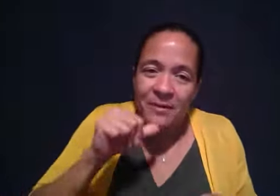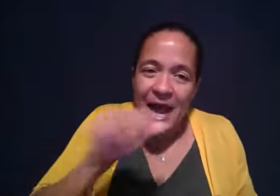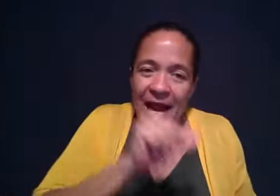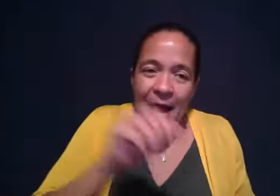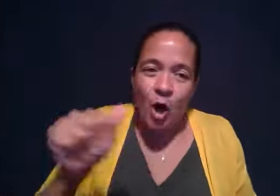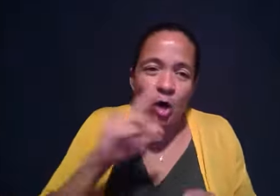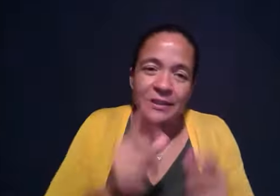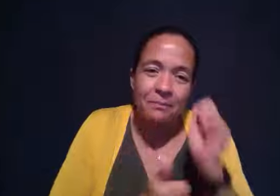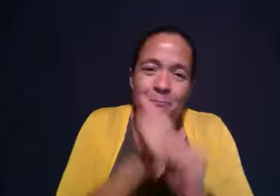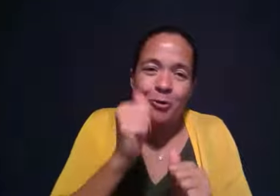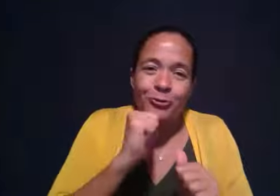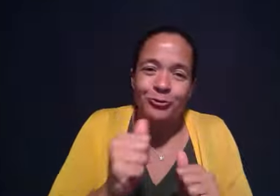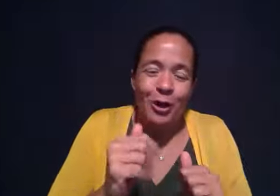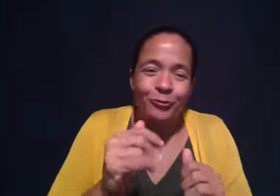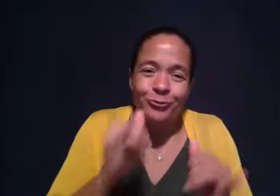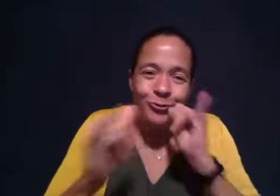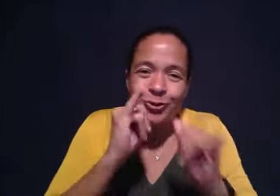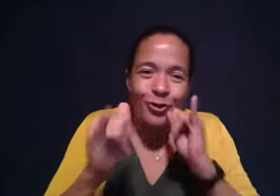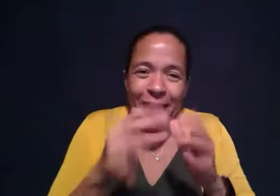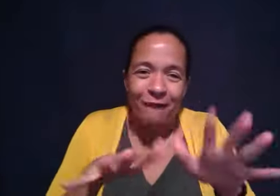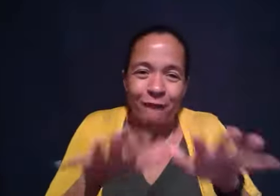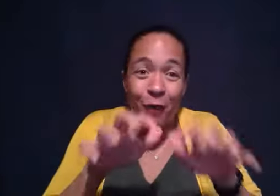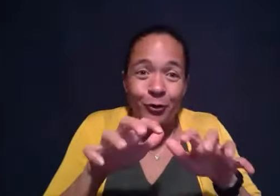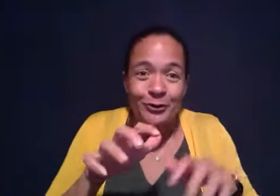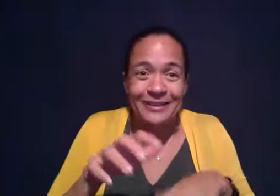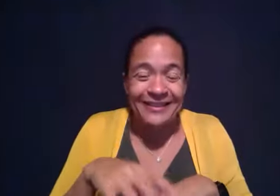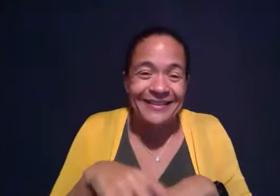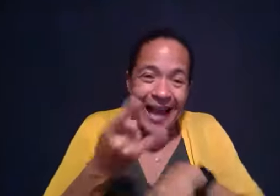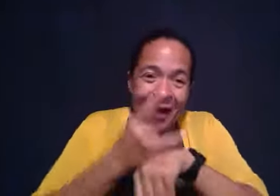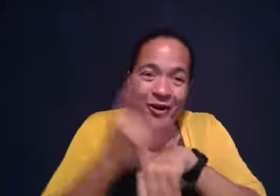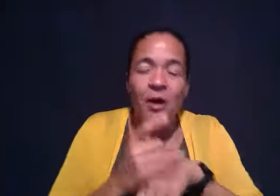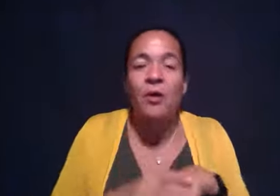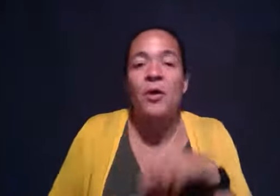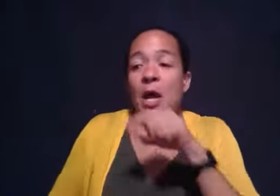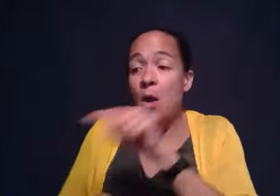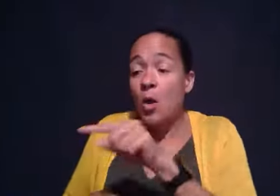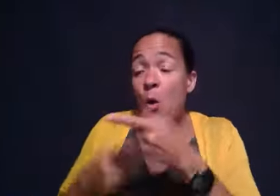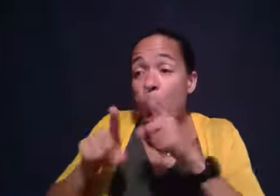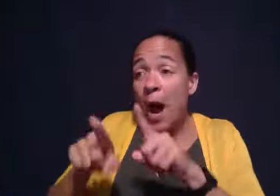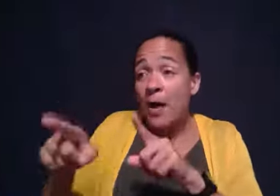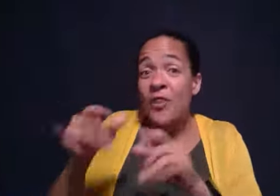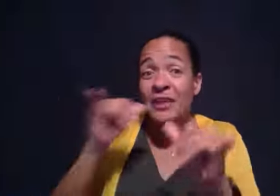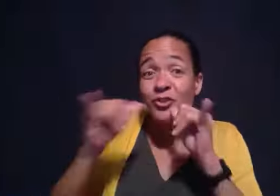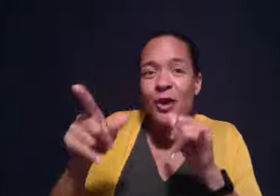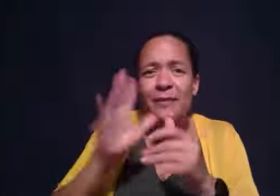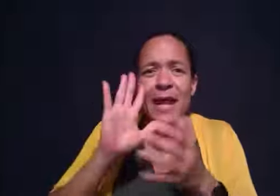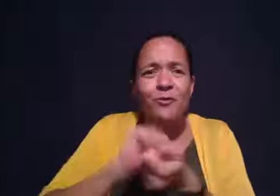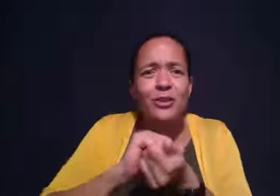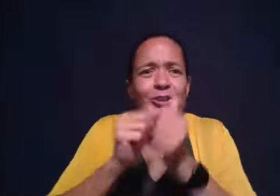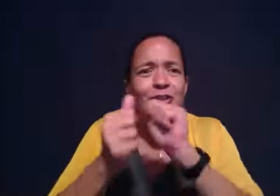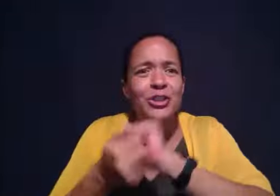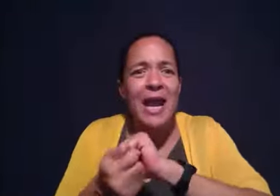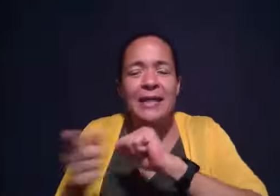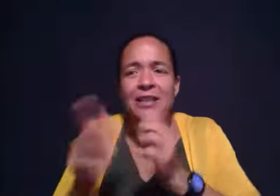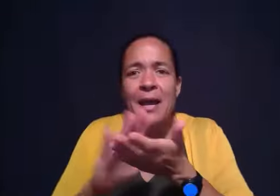the nerds would change while they drank, because all of a sudden they could flirt and tell dirty jokes.